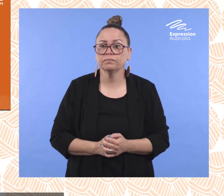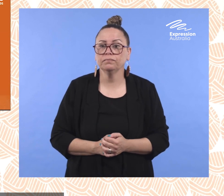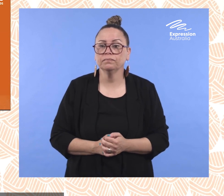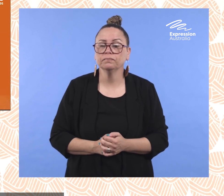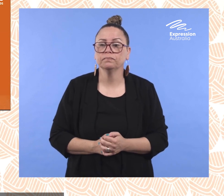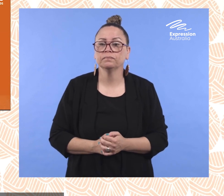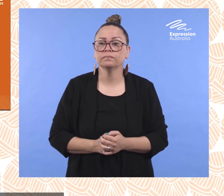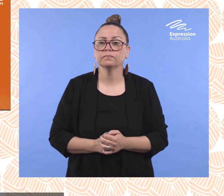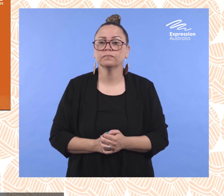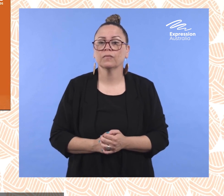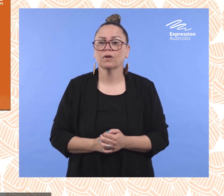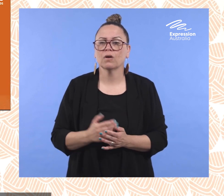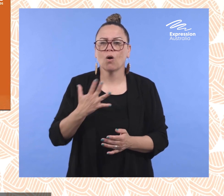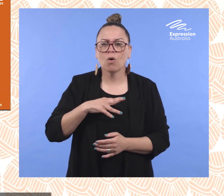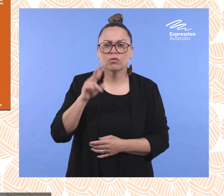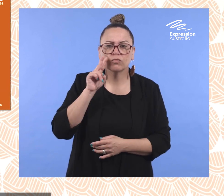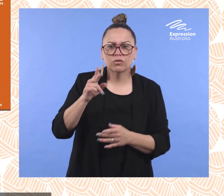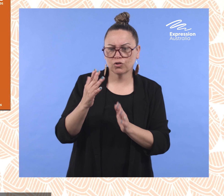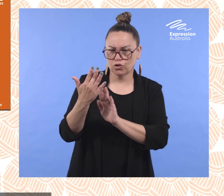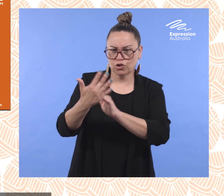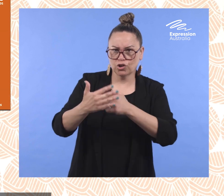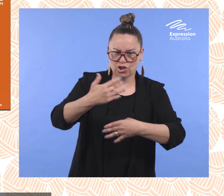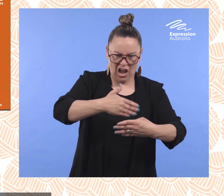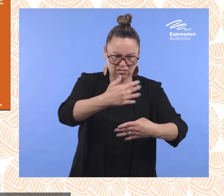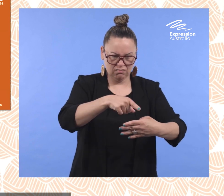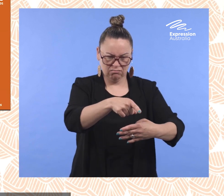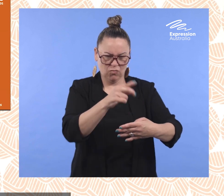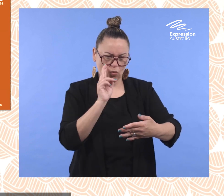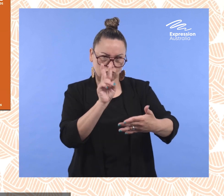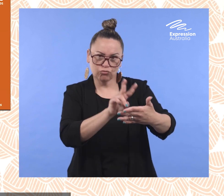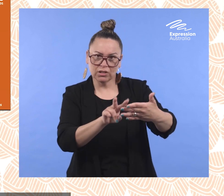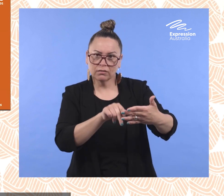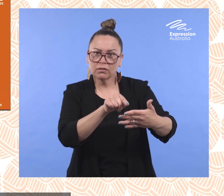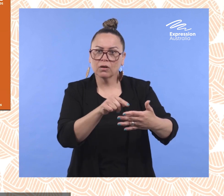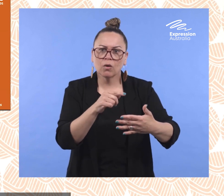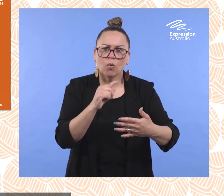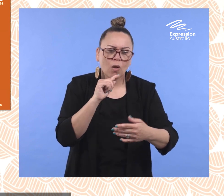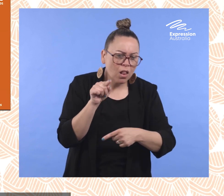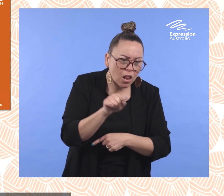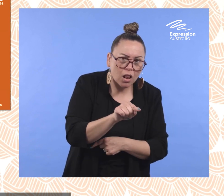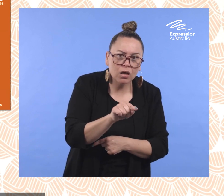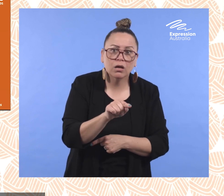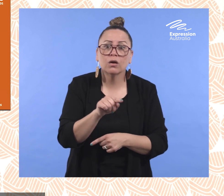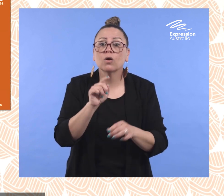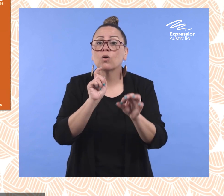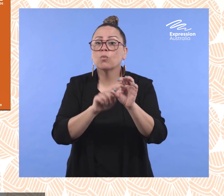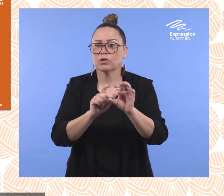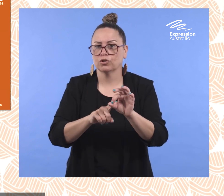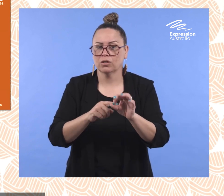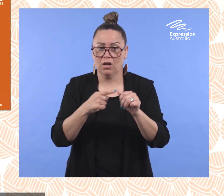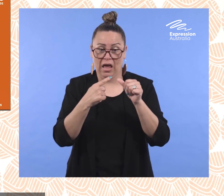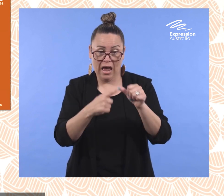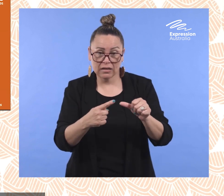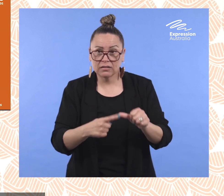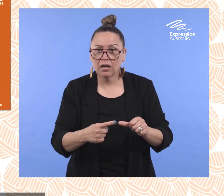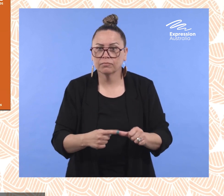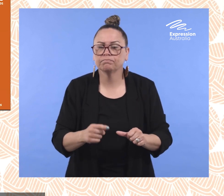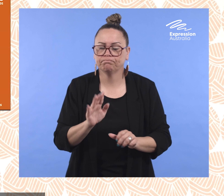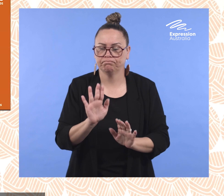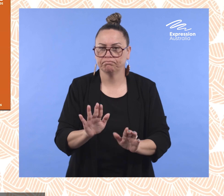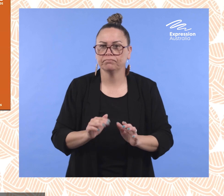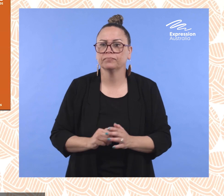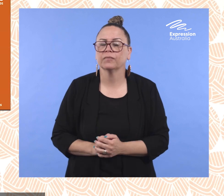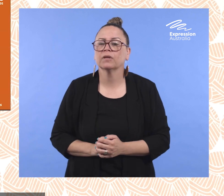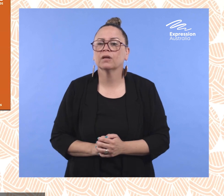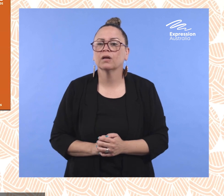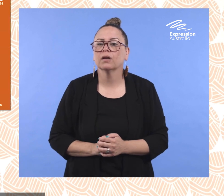Just so I can see the chat. Thank you, Carla. So we will definitely be getting to your questions as they come up.